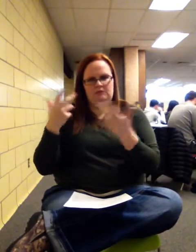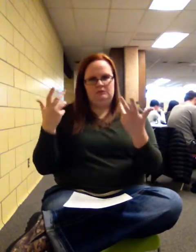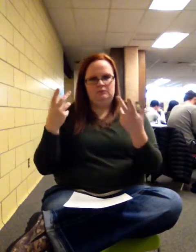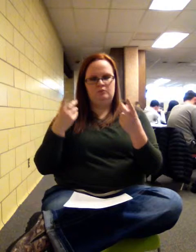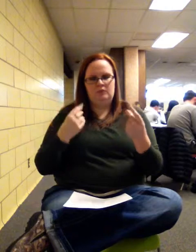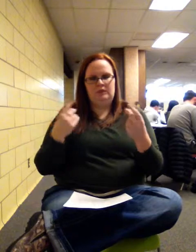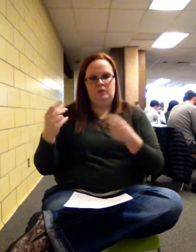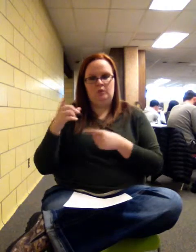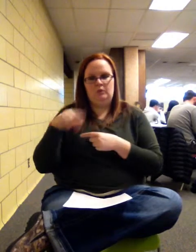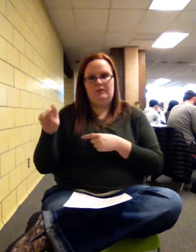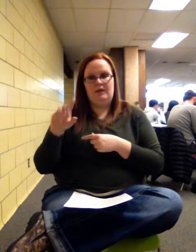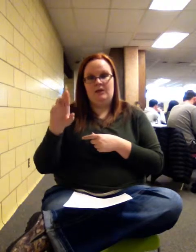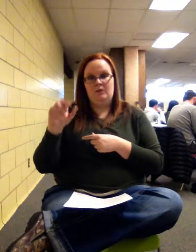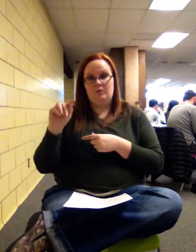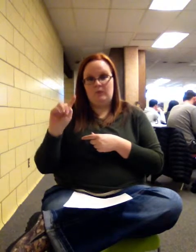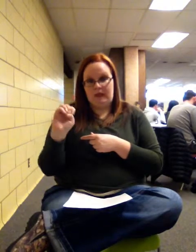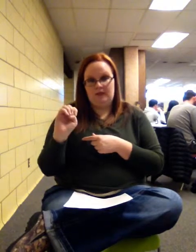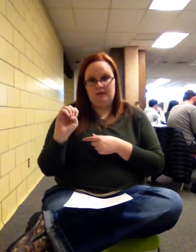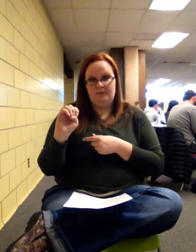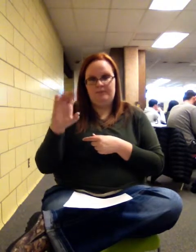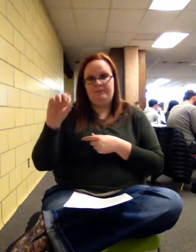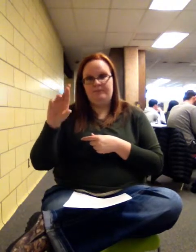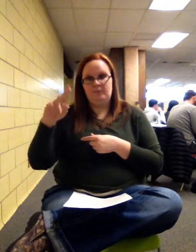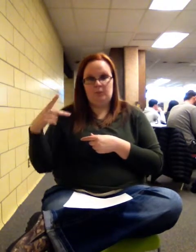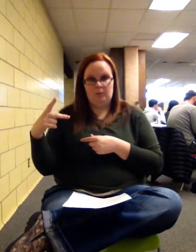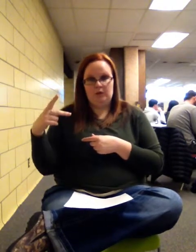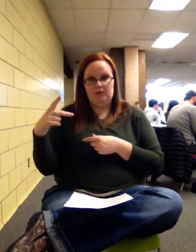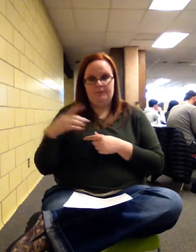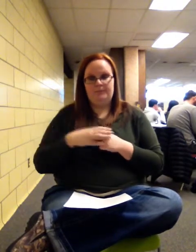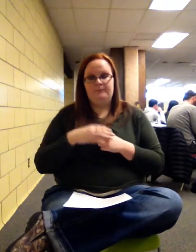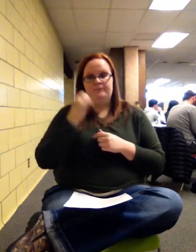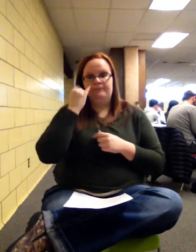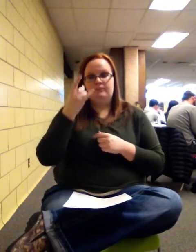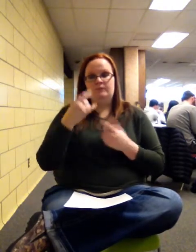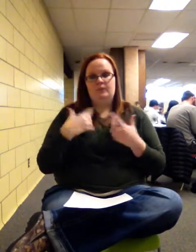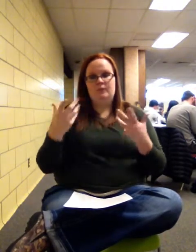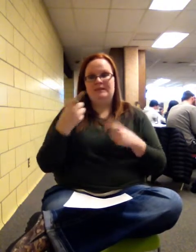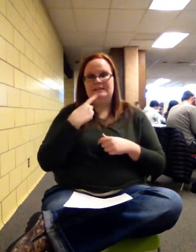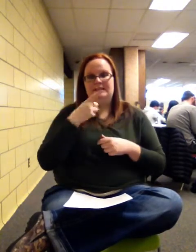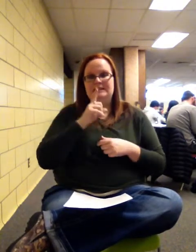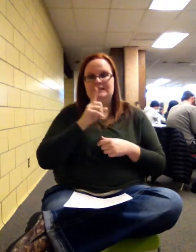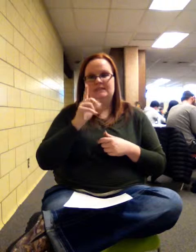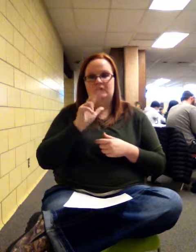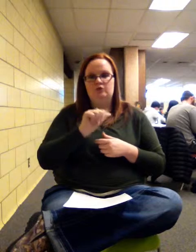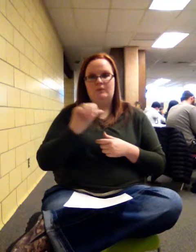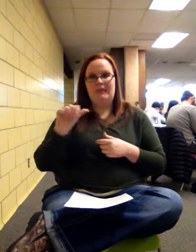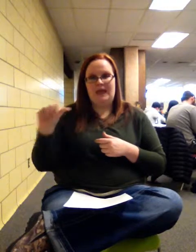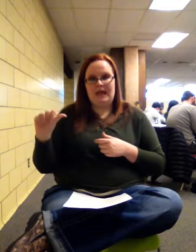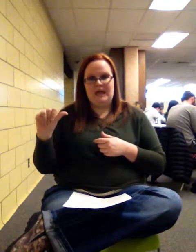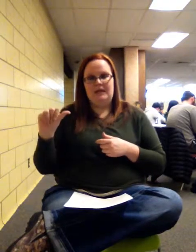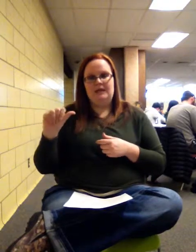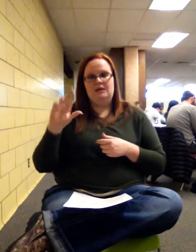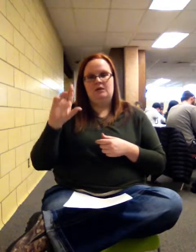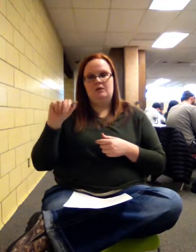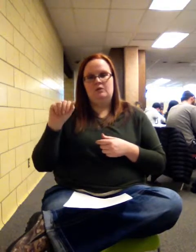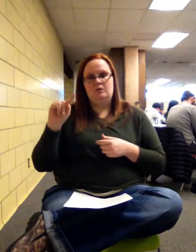they'll rate a corporation. So if you have a corporation that has what they say a AAA rating, then that's as